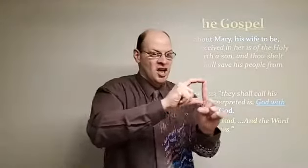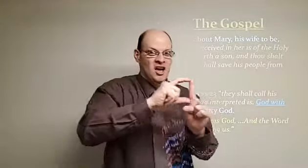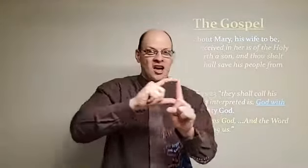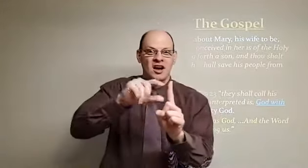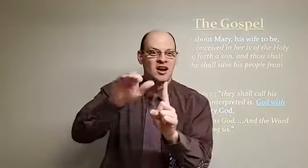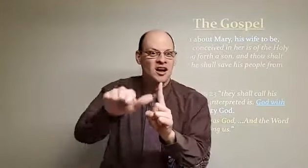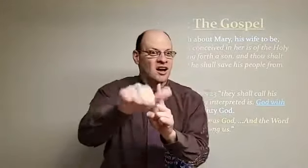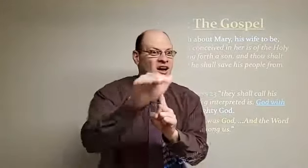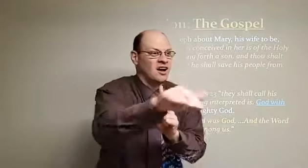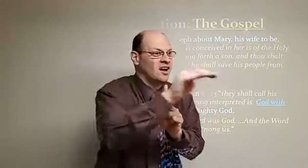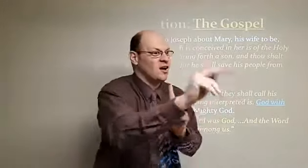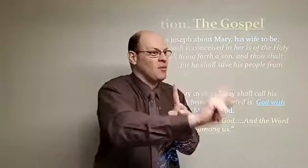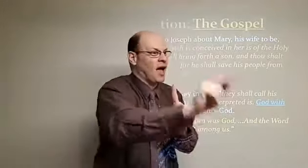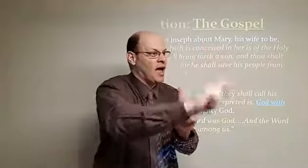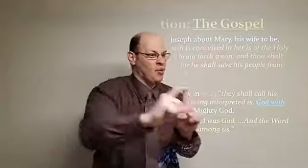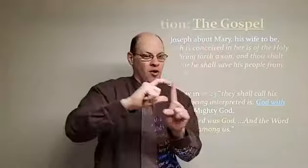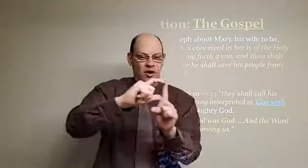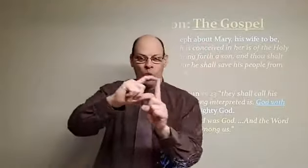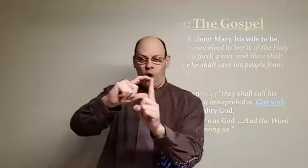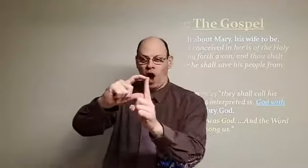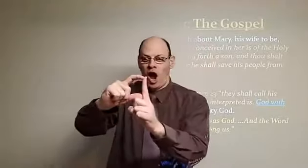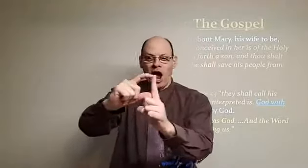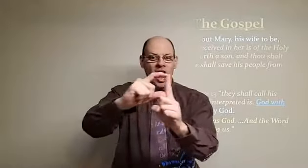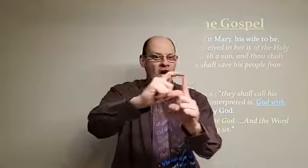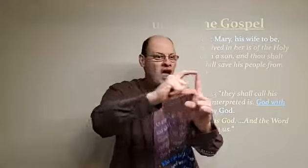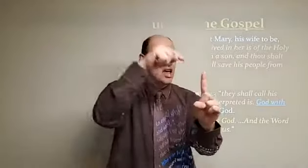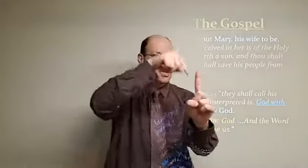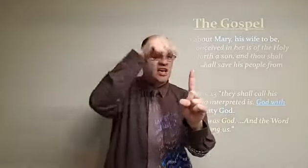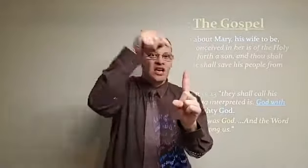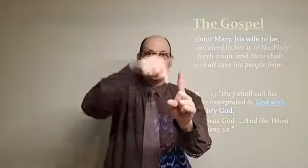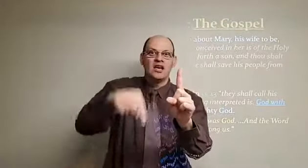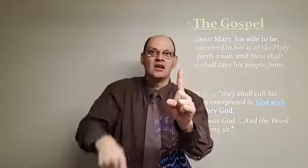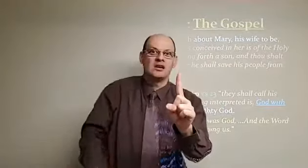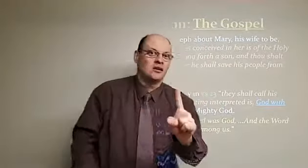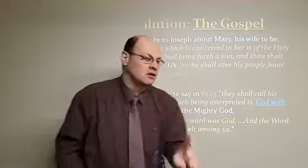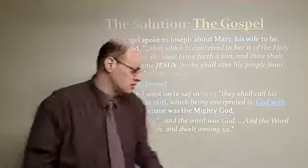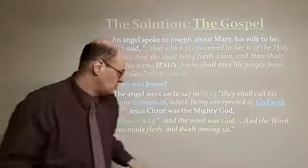the living word the word walked among us